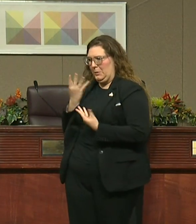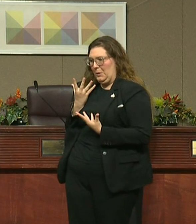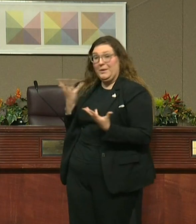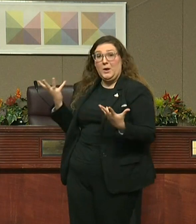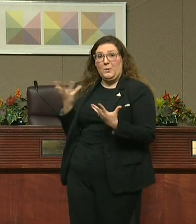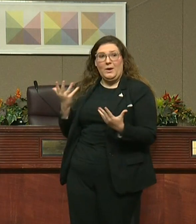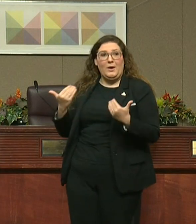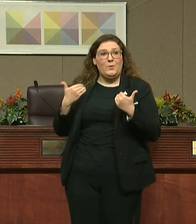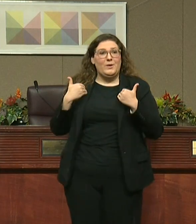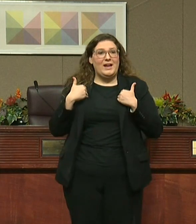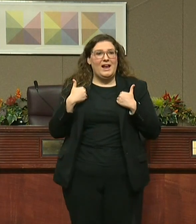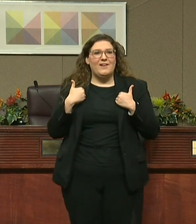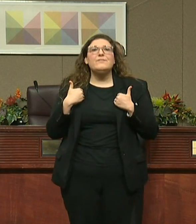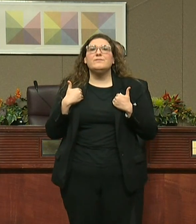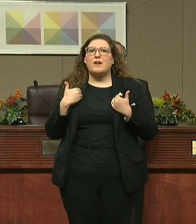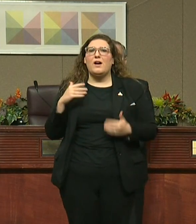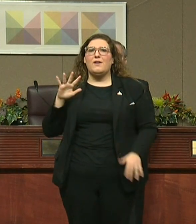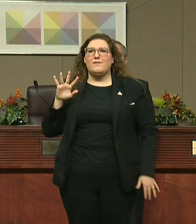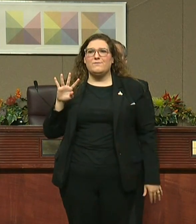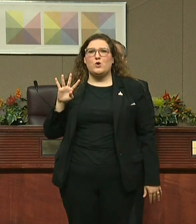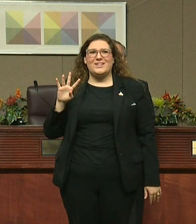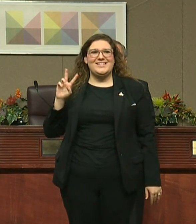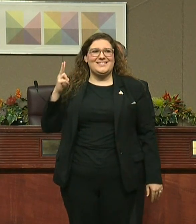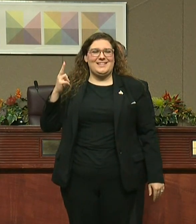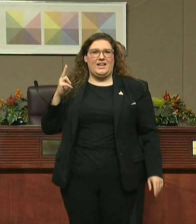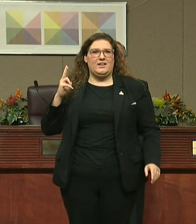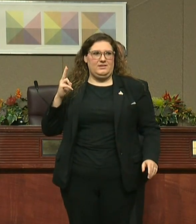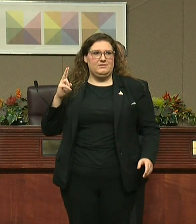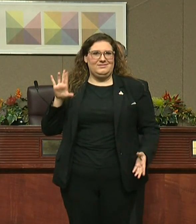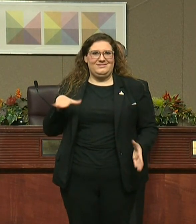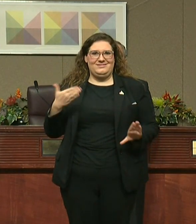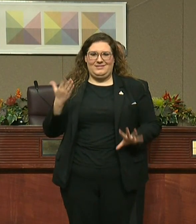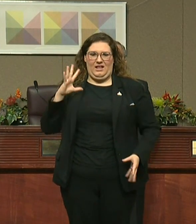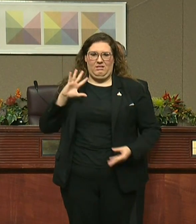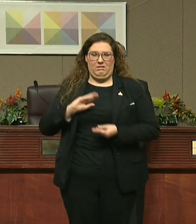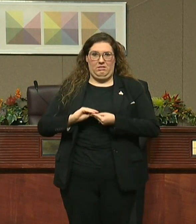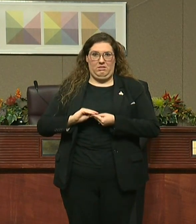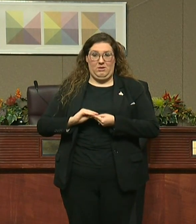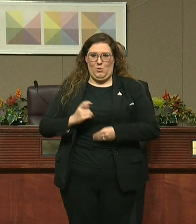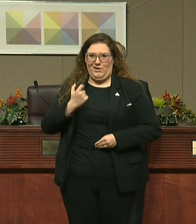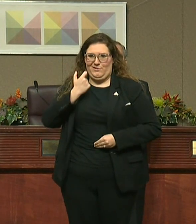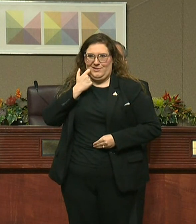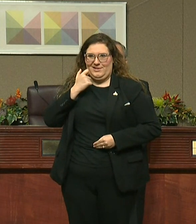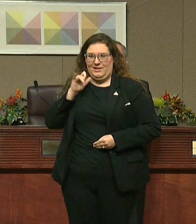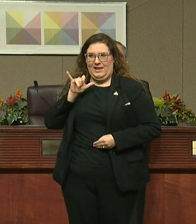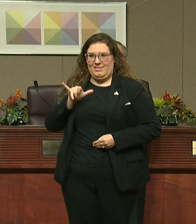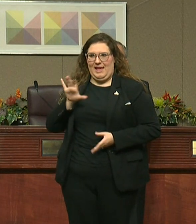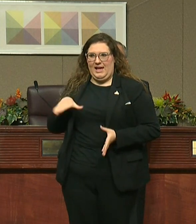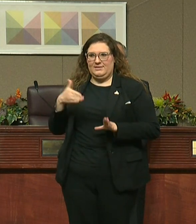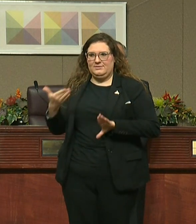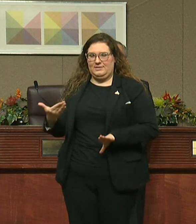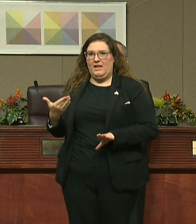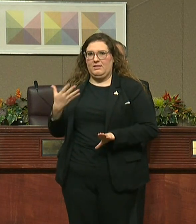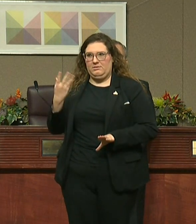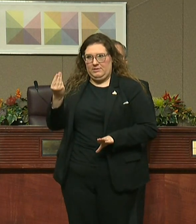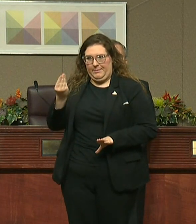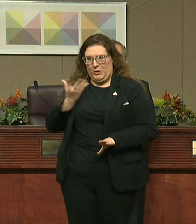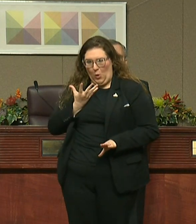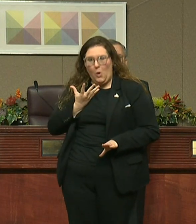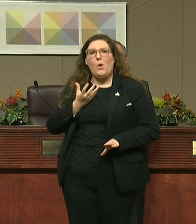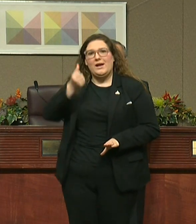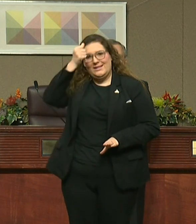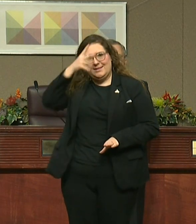our 42th fatality. I just want to announce it as we got the information. It is a 93-year-old